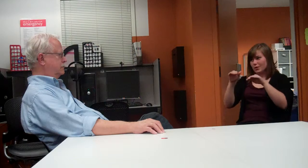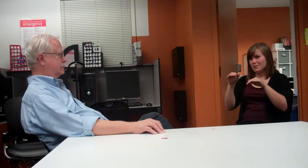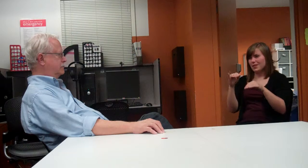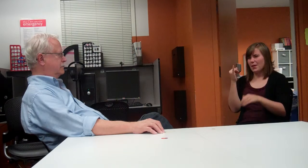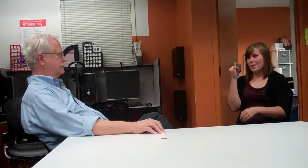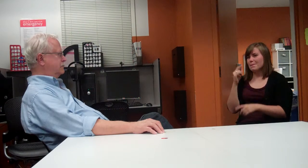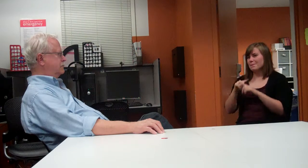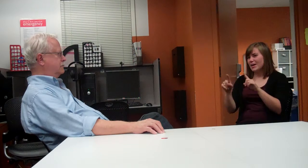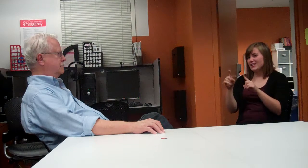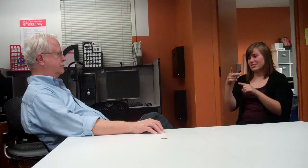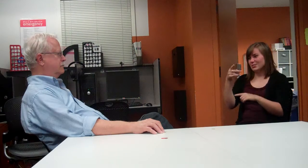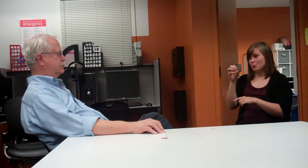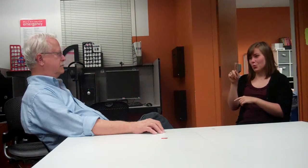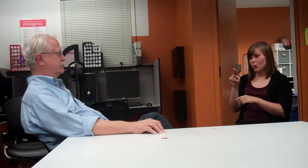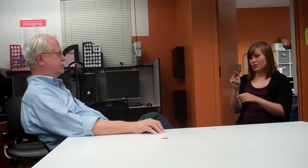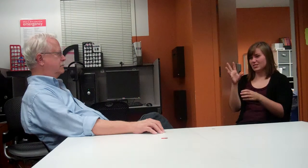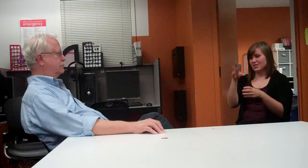I don't get along.